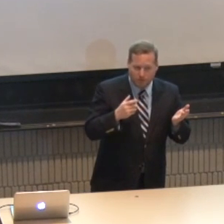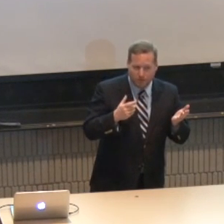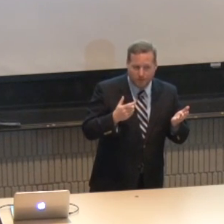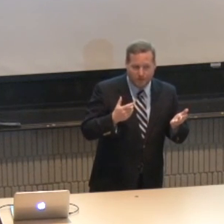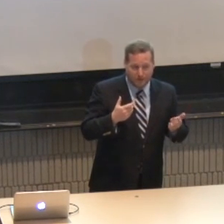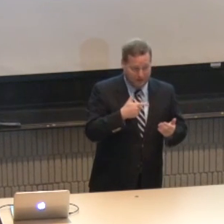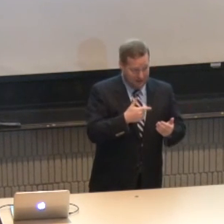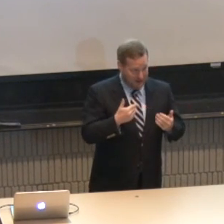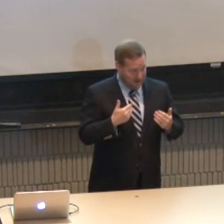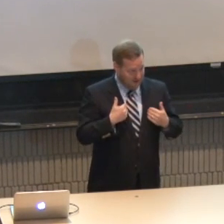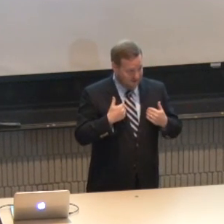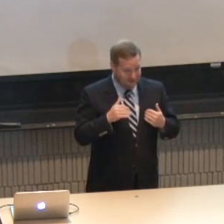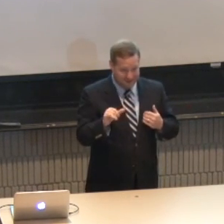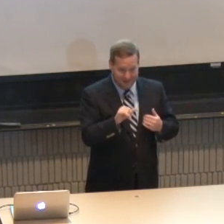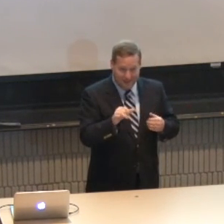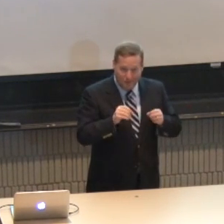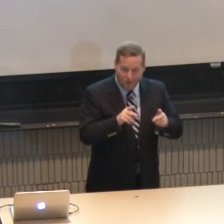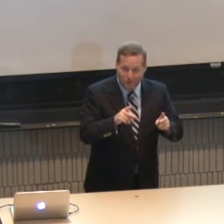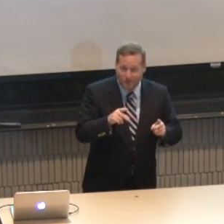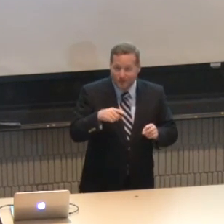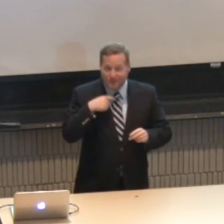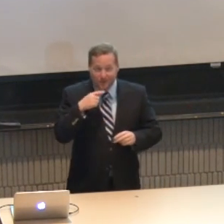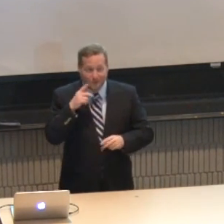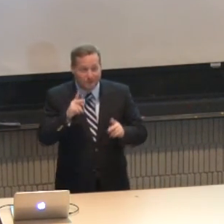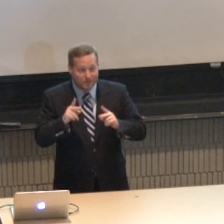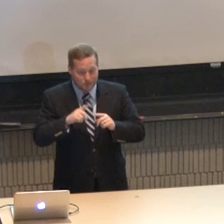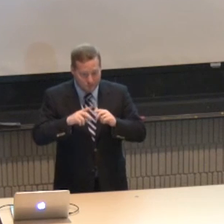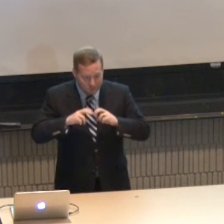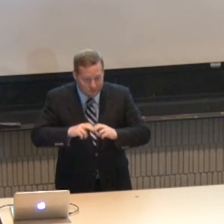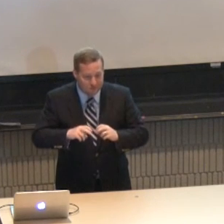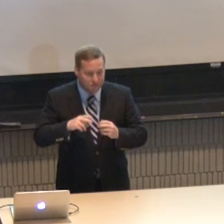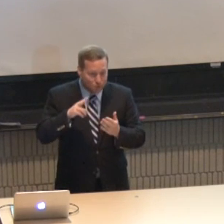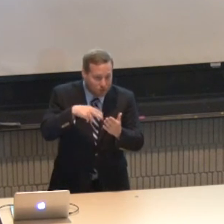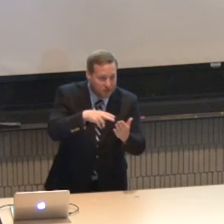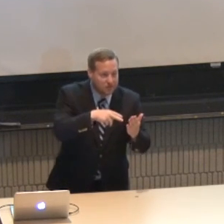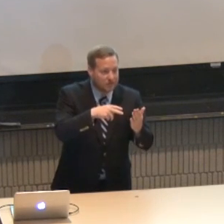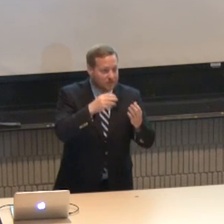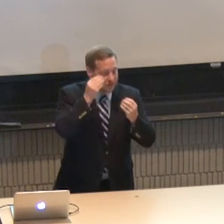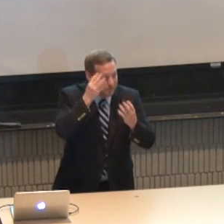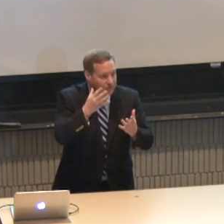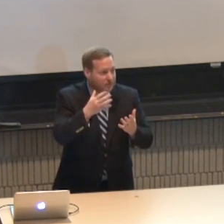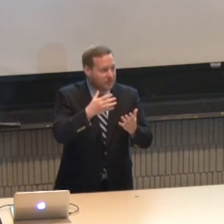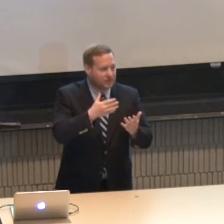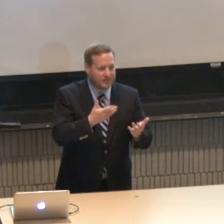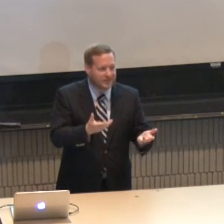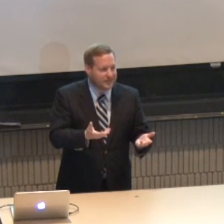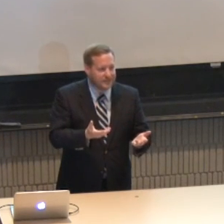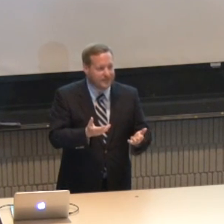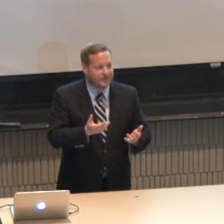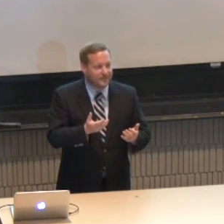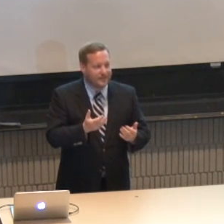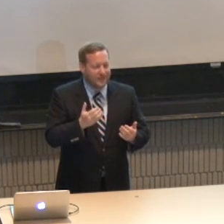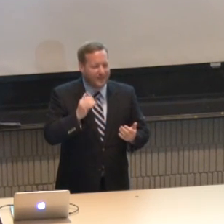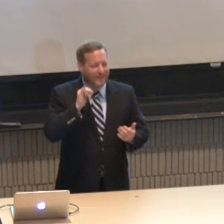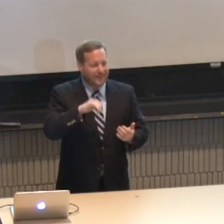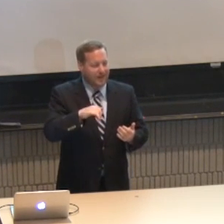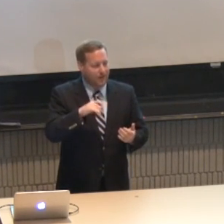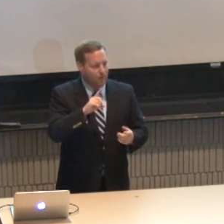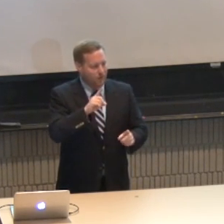own privilege and be aware of that. And compared to hearing folks, we don't have the same kind of